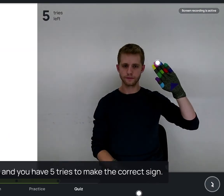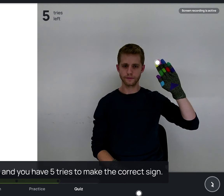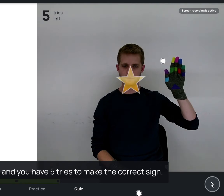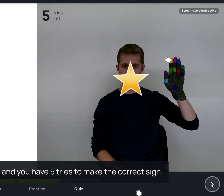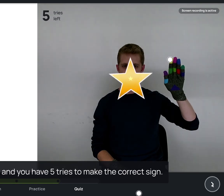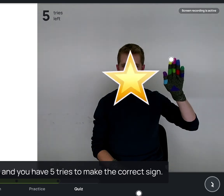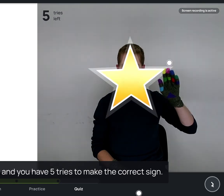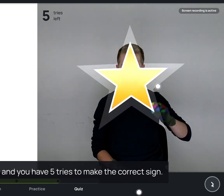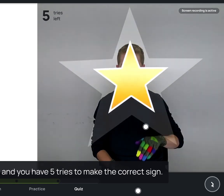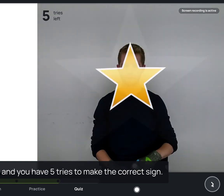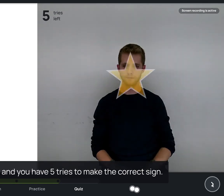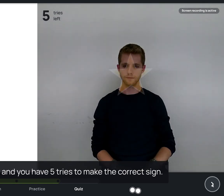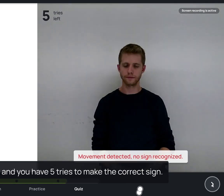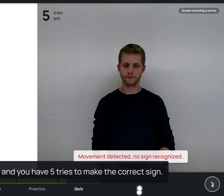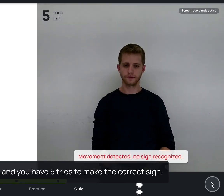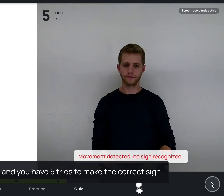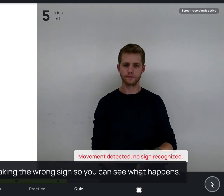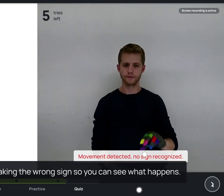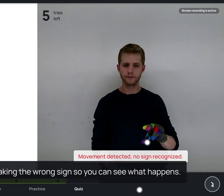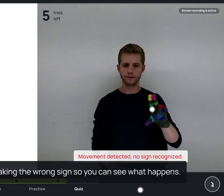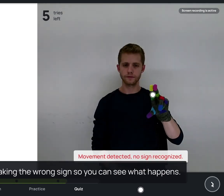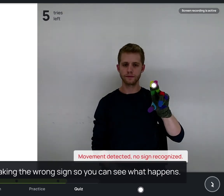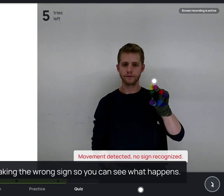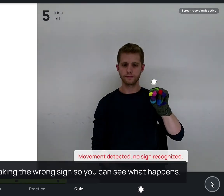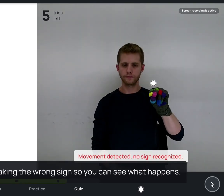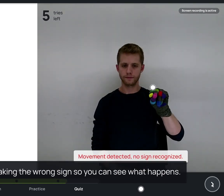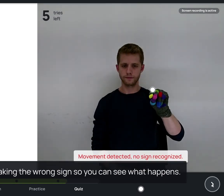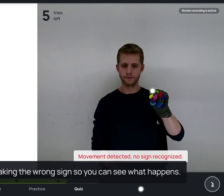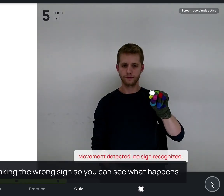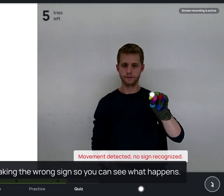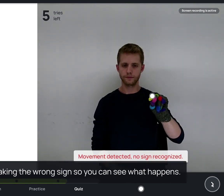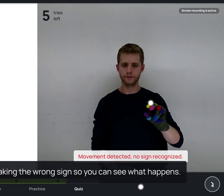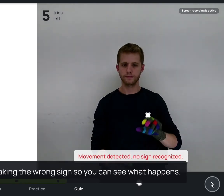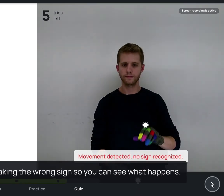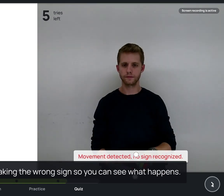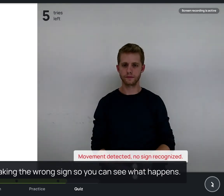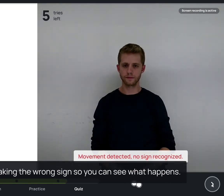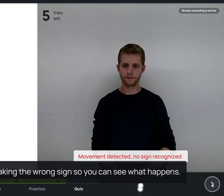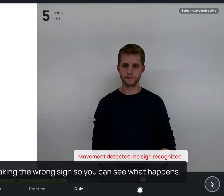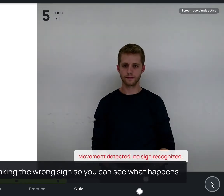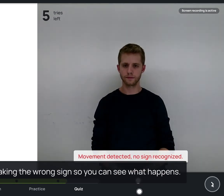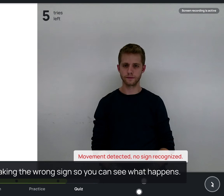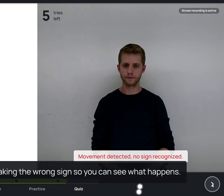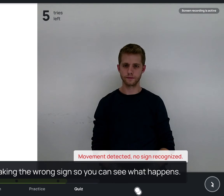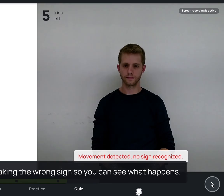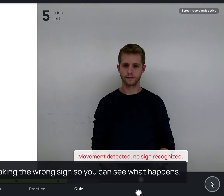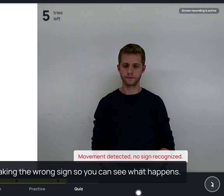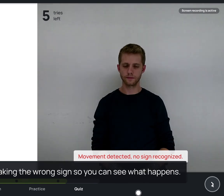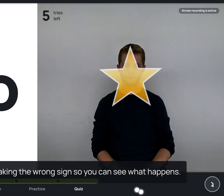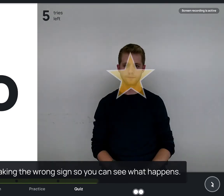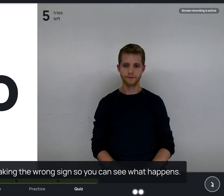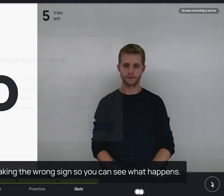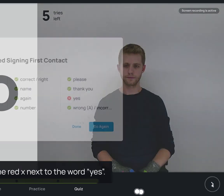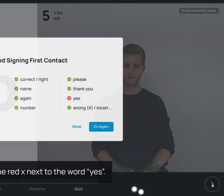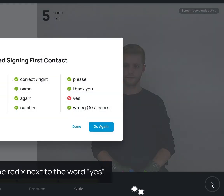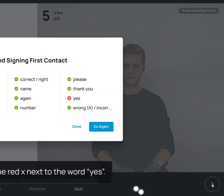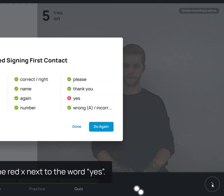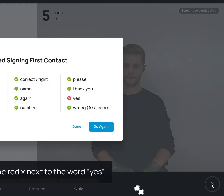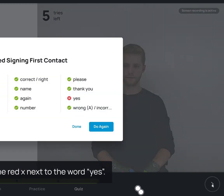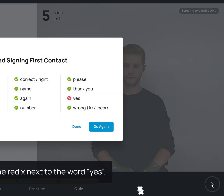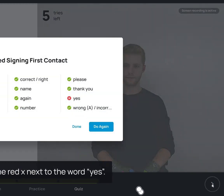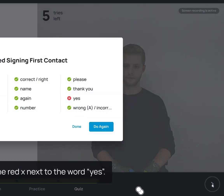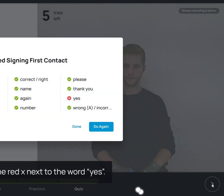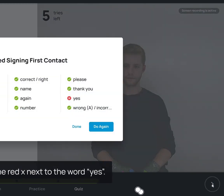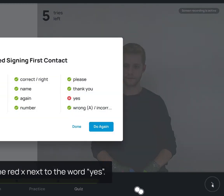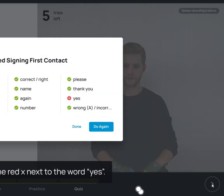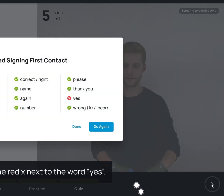have 5 tries to make the correct sign. For this word, I'm purposely making the wrong sign so you can see what happens. Notice the